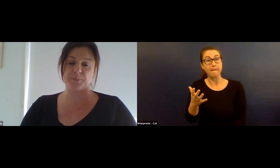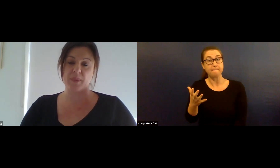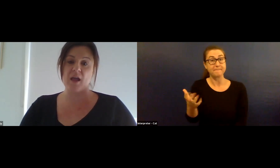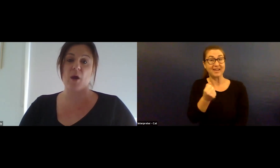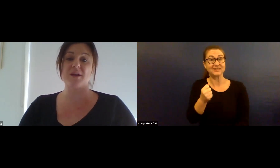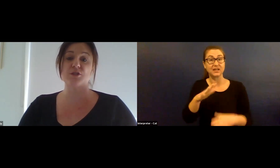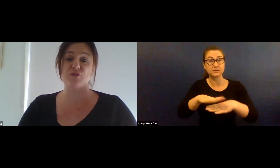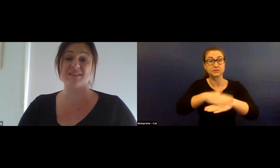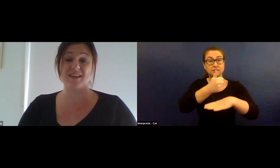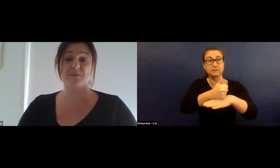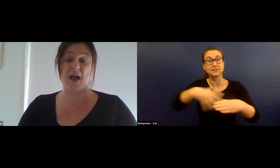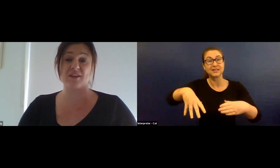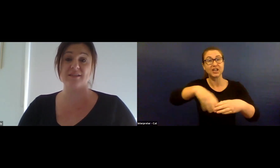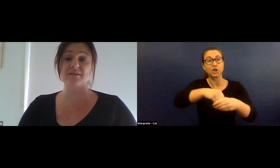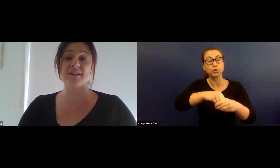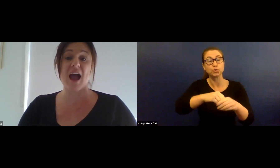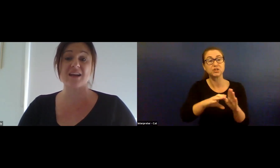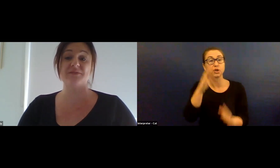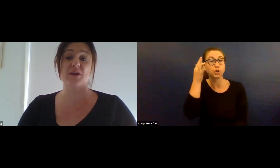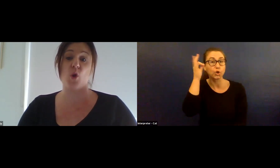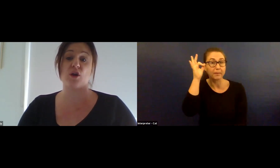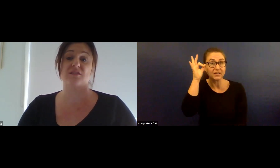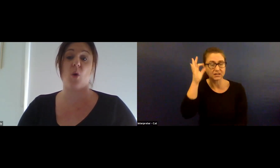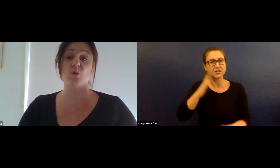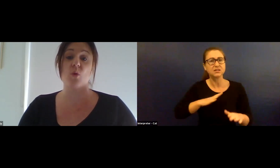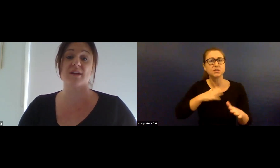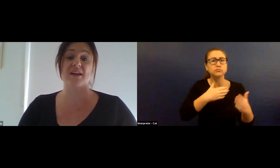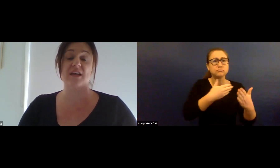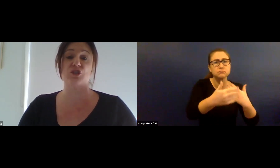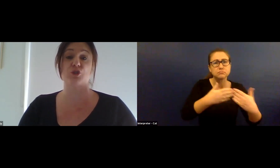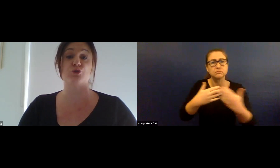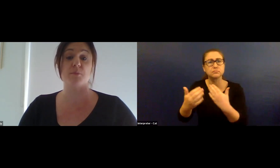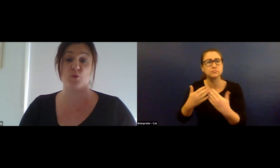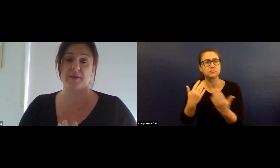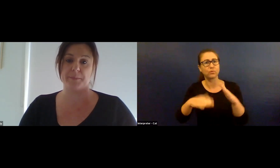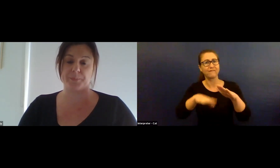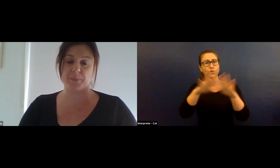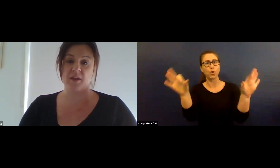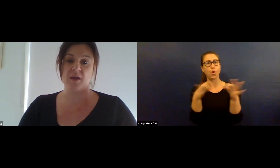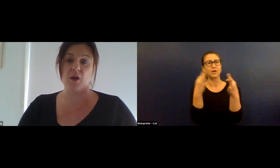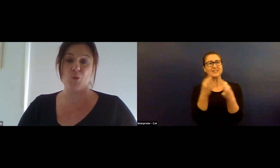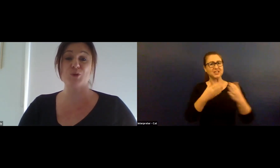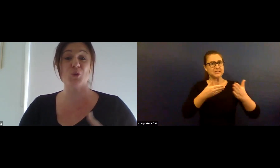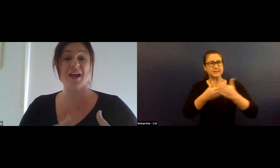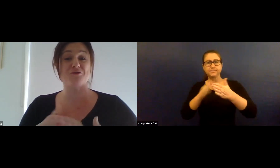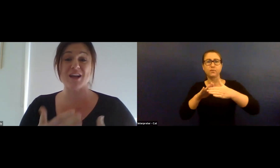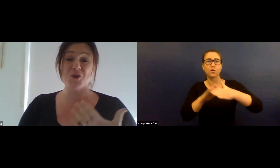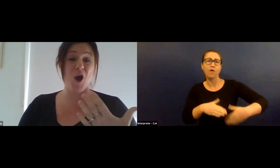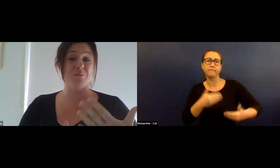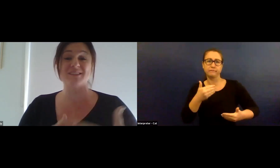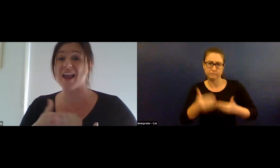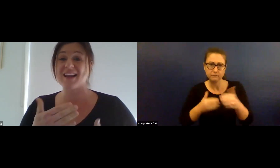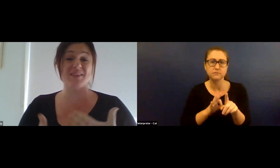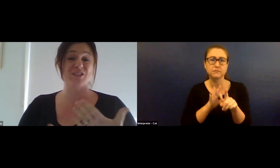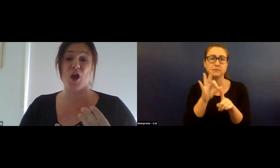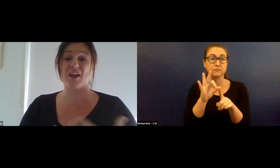inclusion committee that will address these barriers and actively work as a whole organisation to remove them. We were doing a